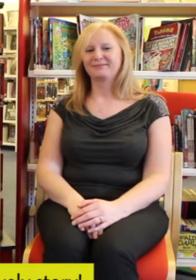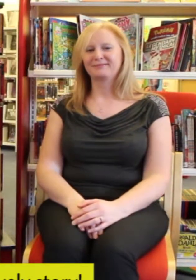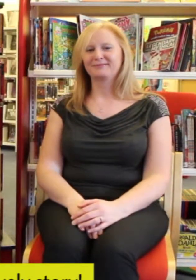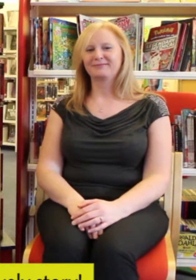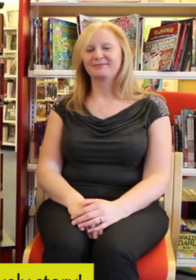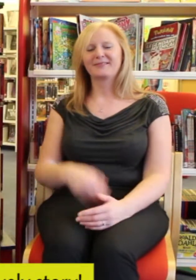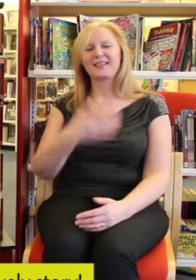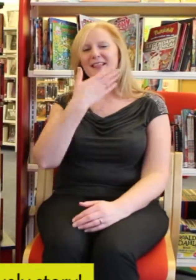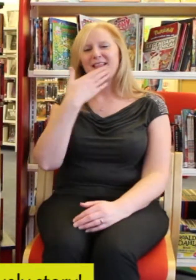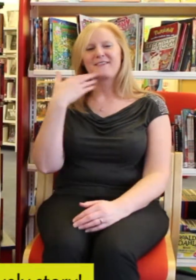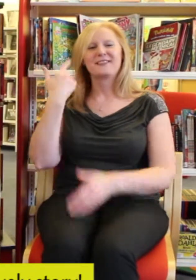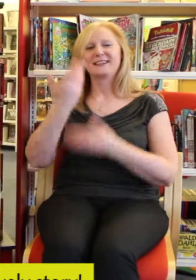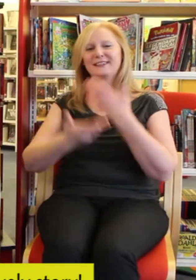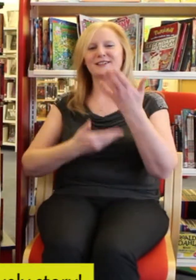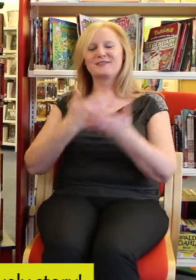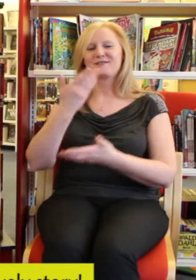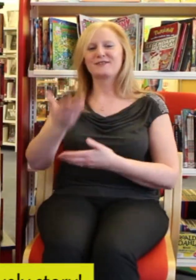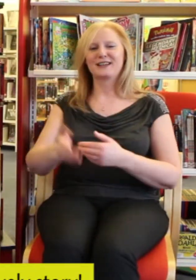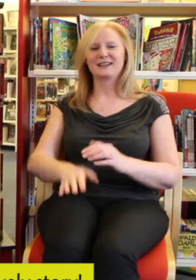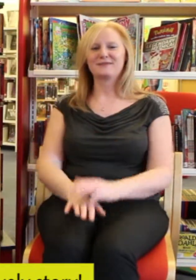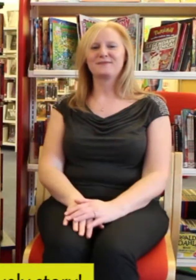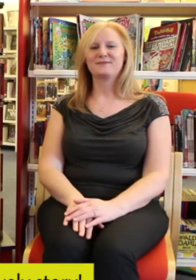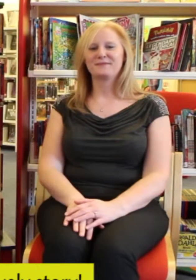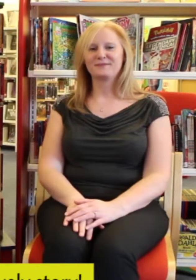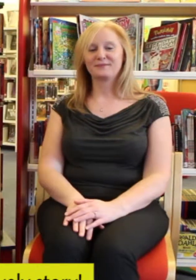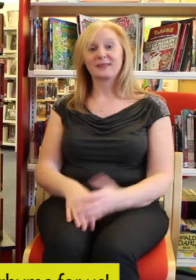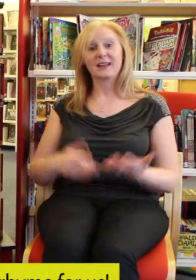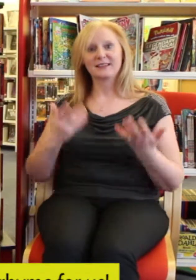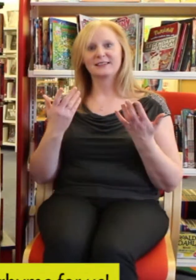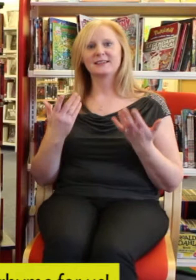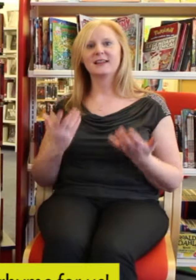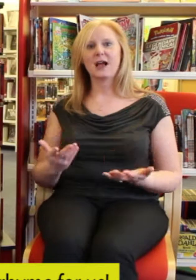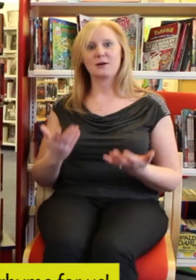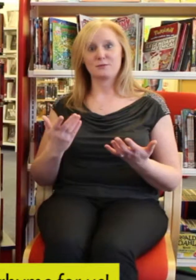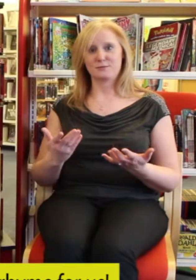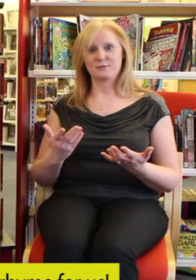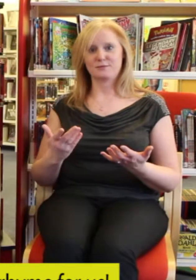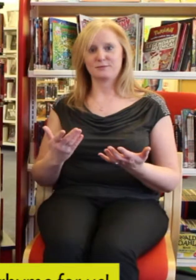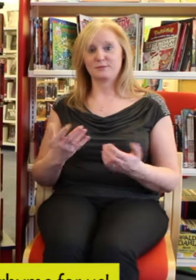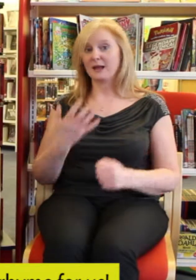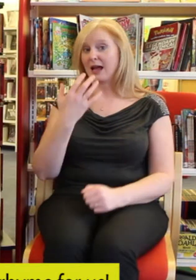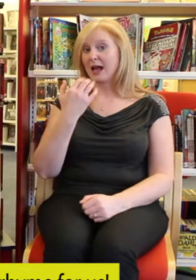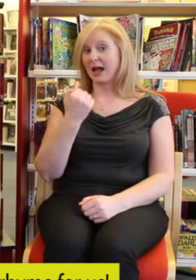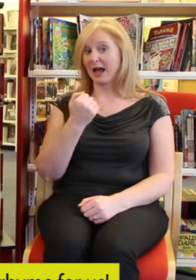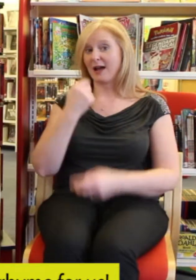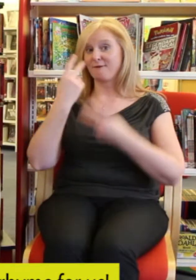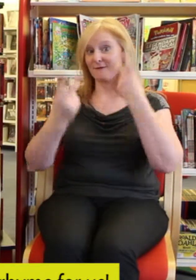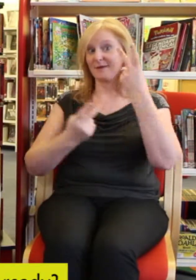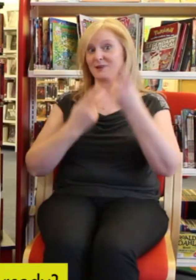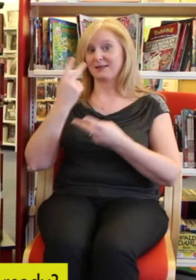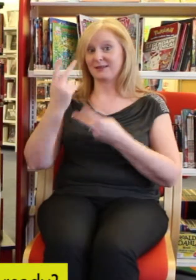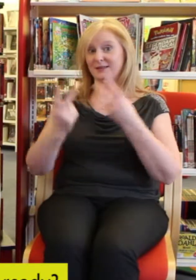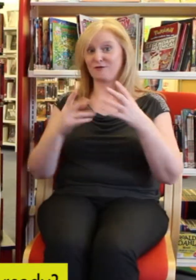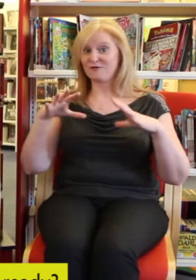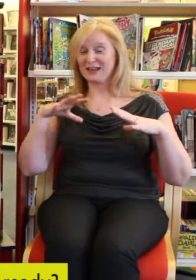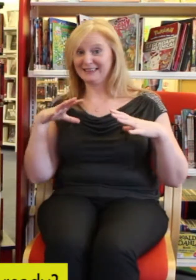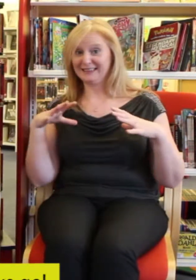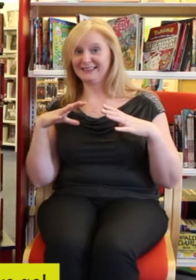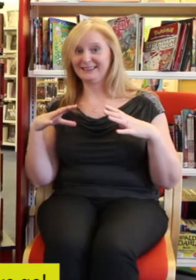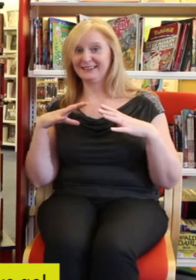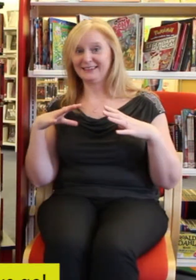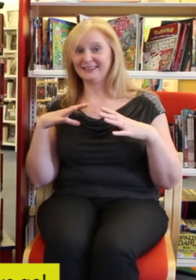That's a lovely story. Now, I've got a rhyme for us. Are you ready?